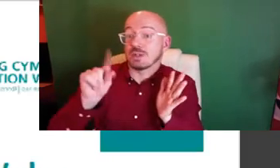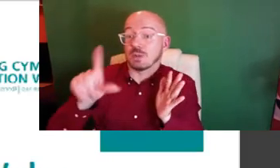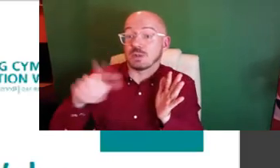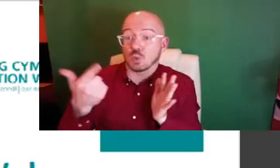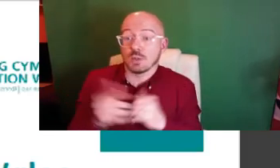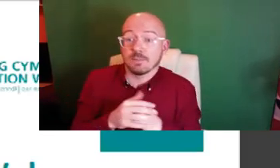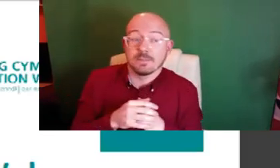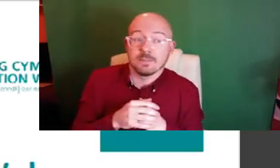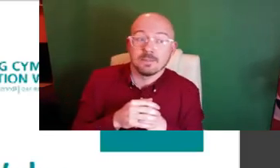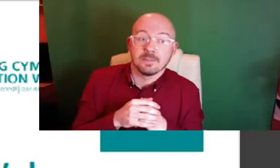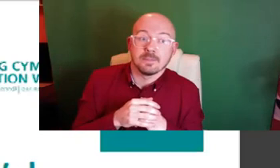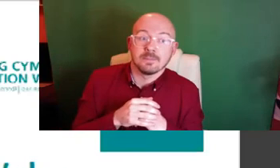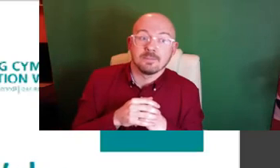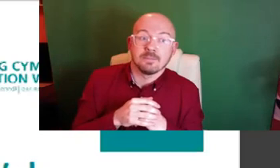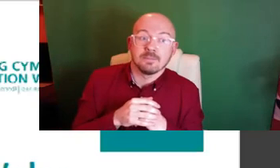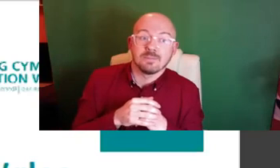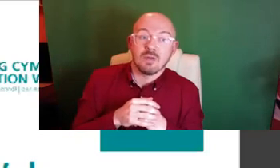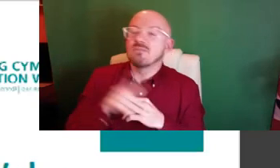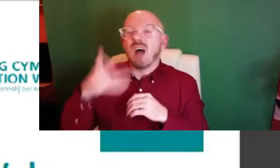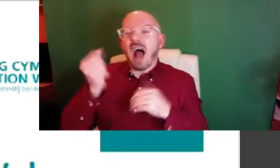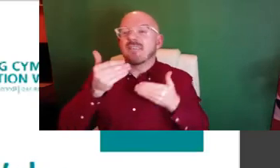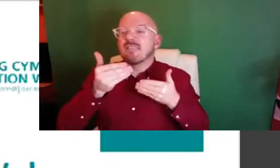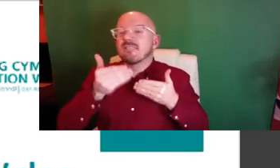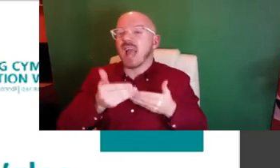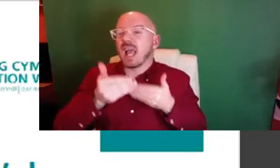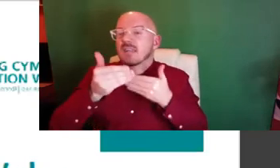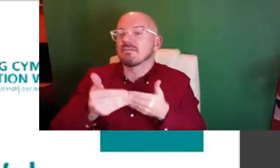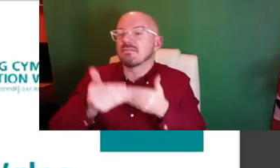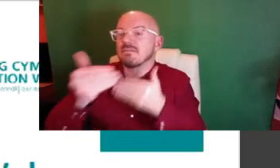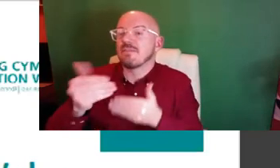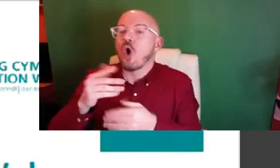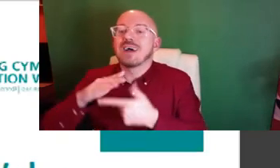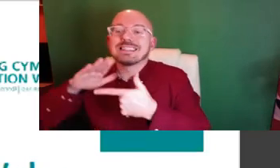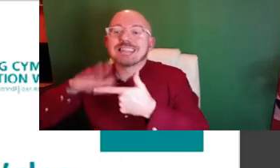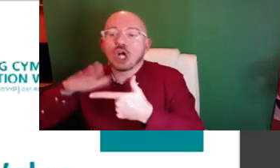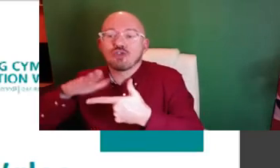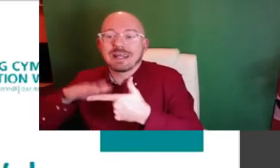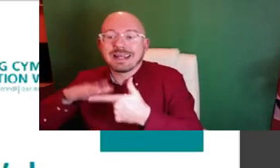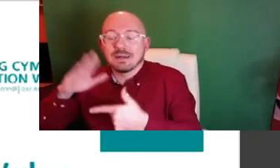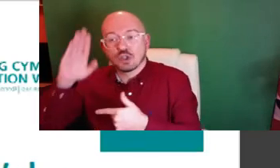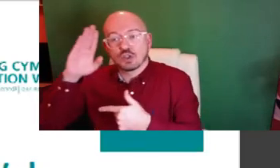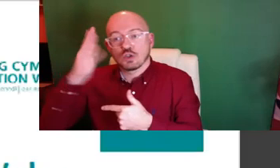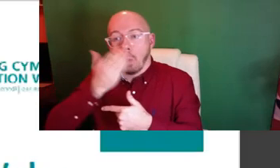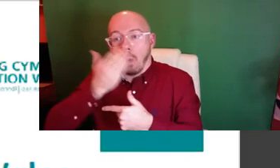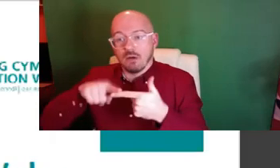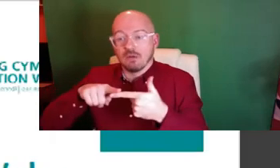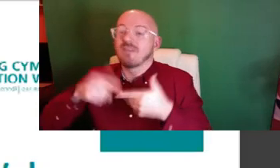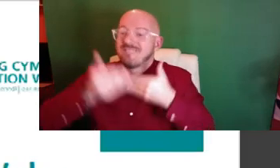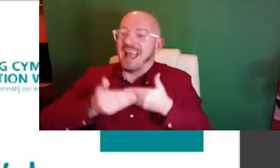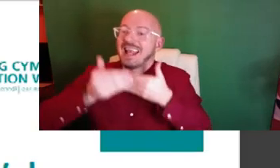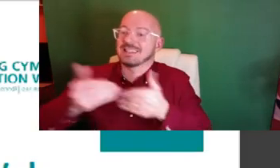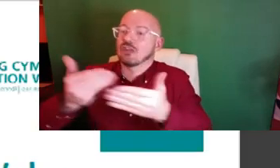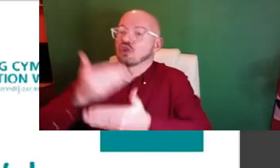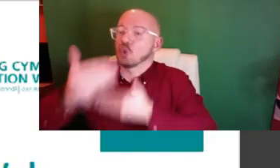The curriculum for Wales was introduced in September 2022, so it's a new curriculum and it's going to be phased